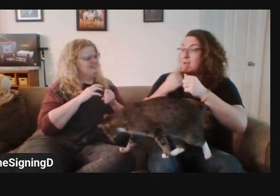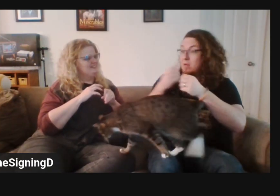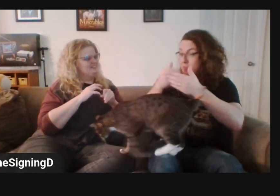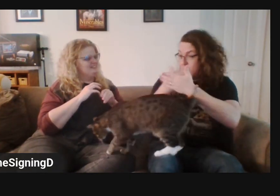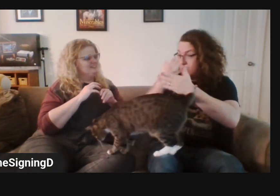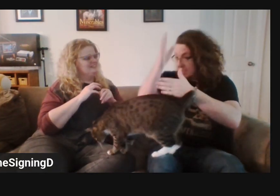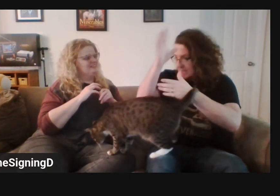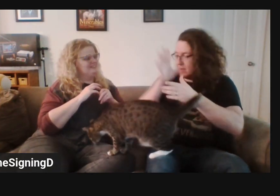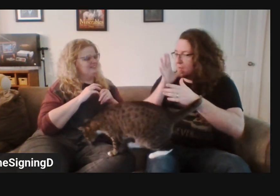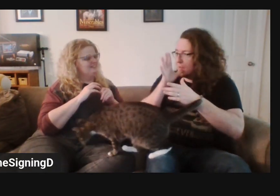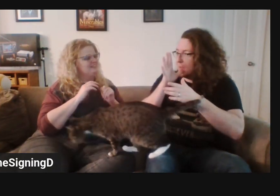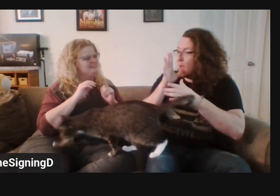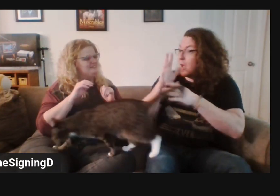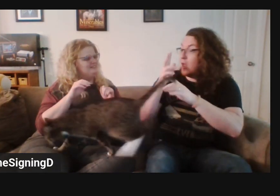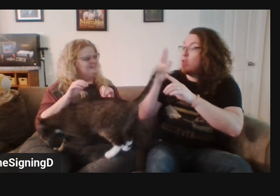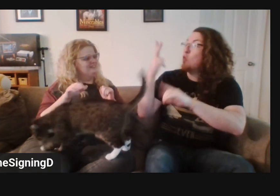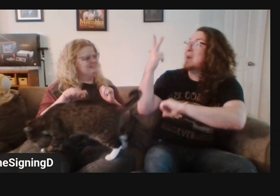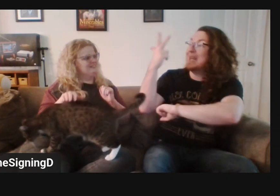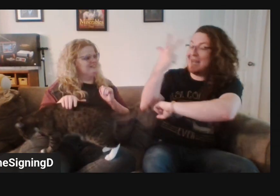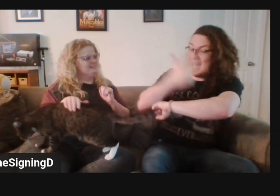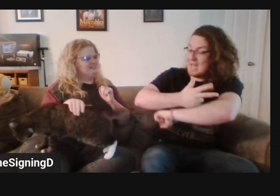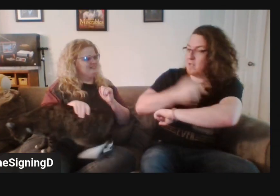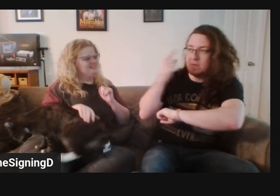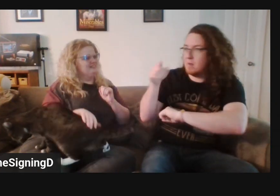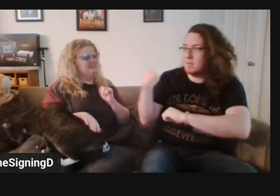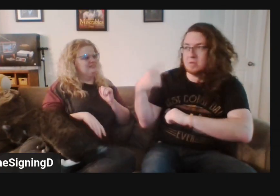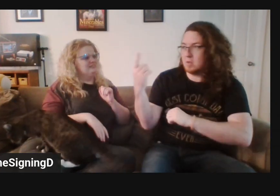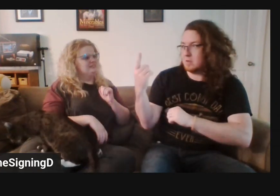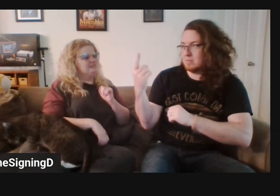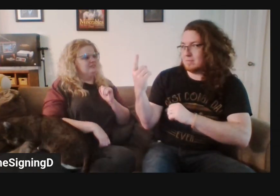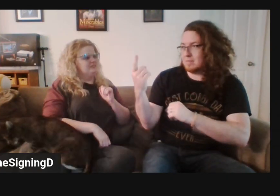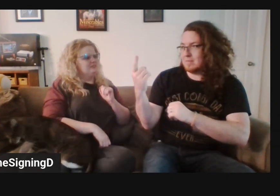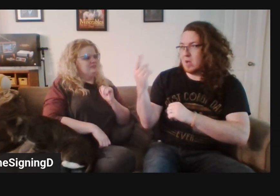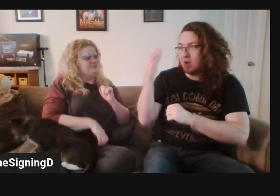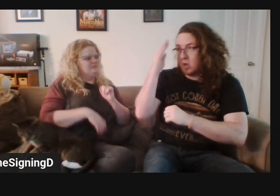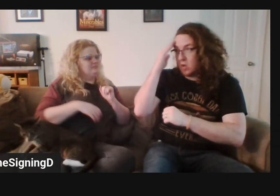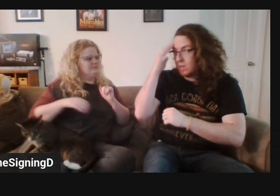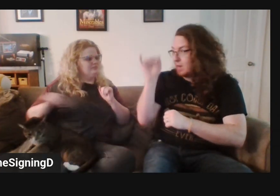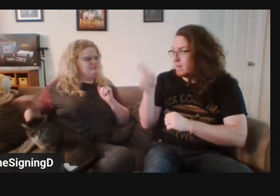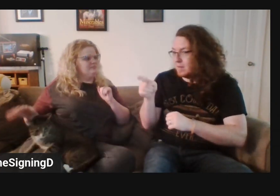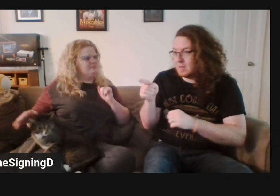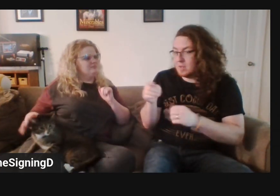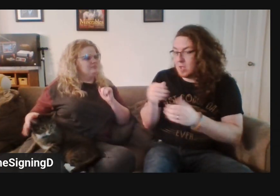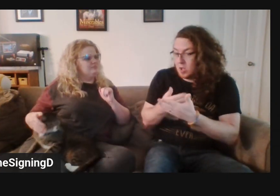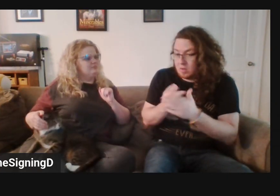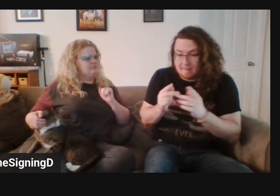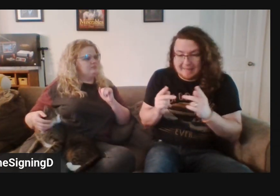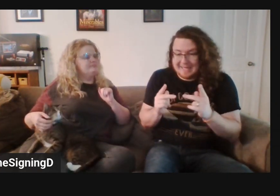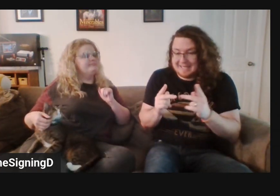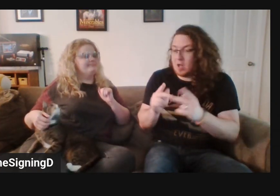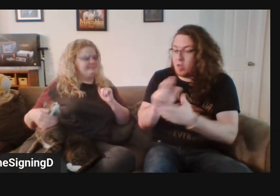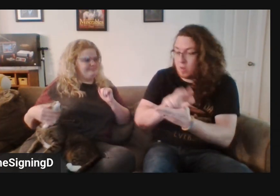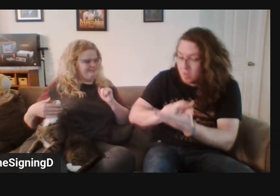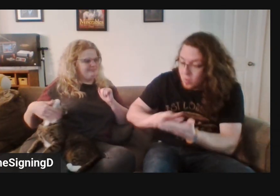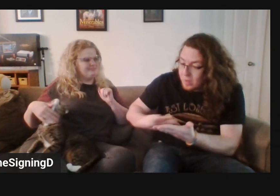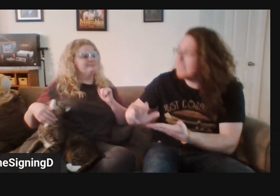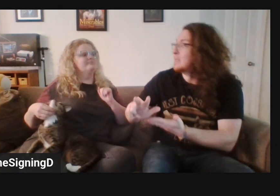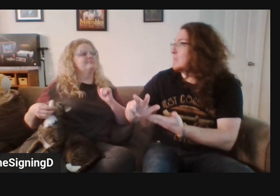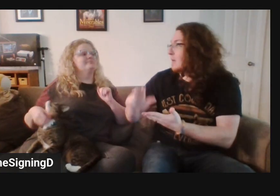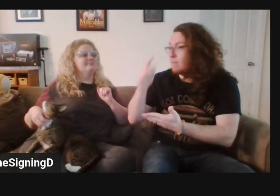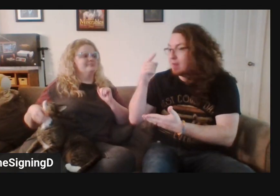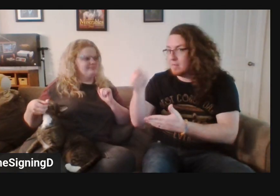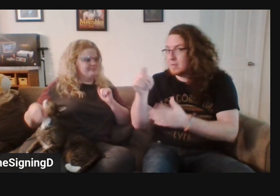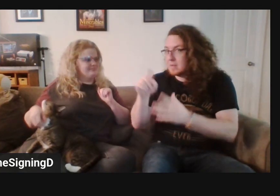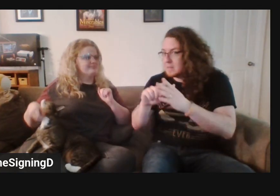parents 3 days for them to just sort of know that this is a new place, and 3 weeks for them